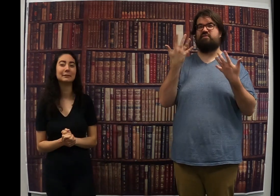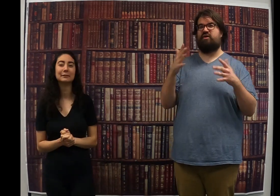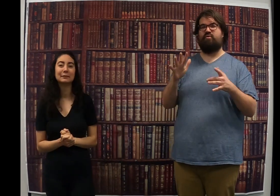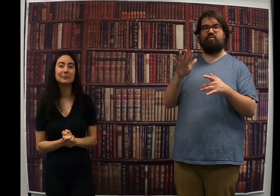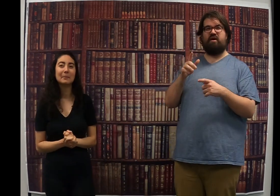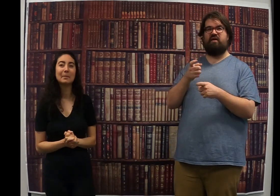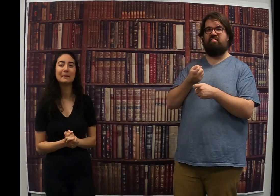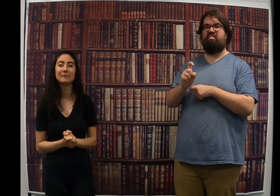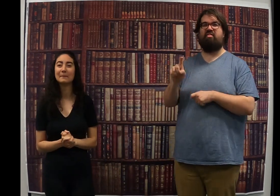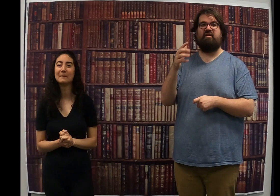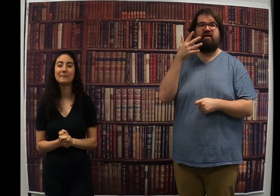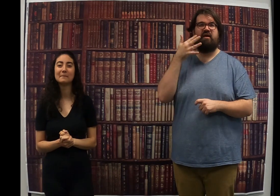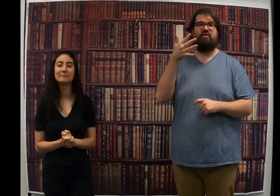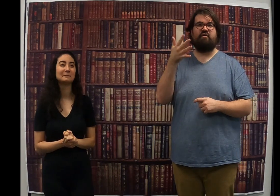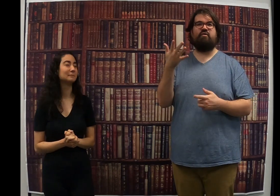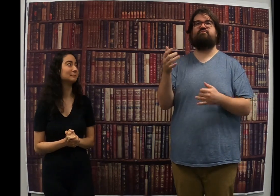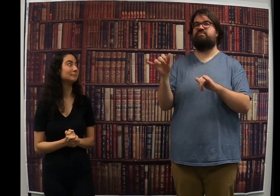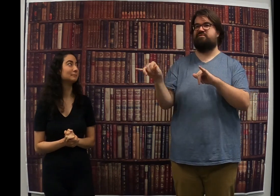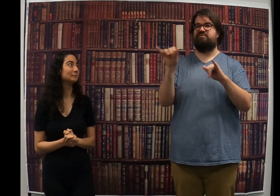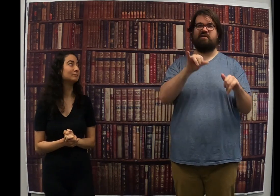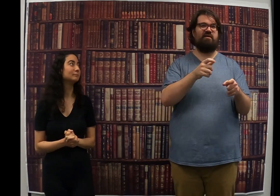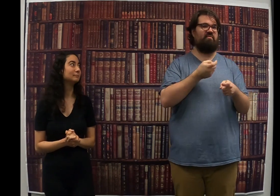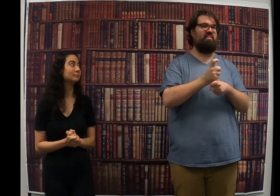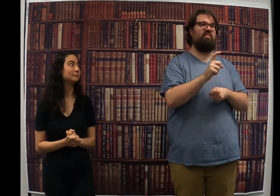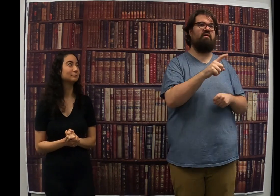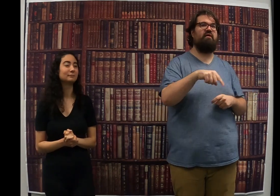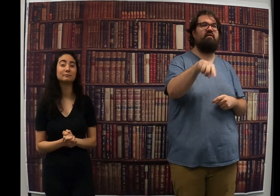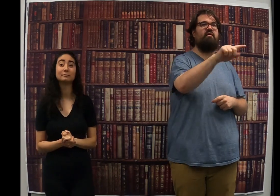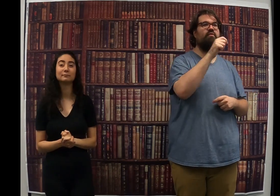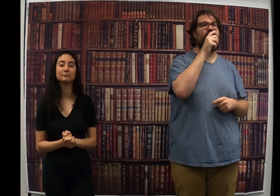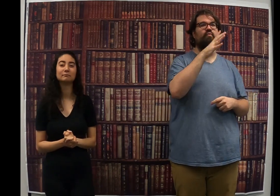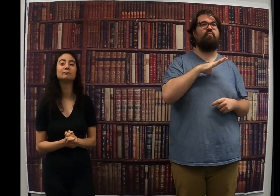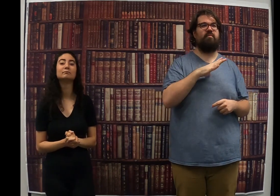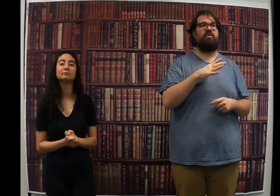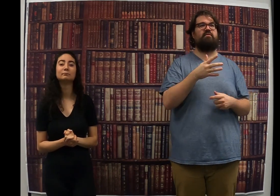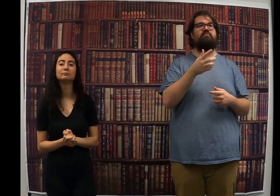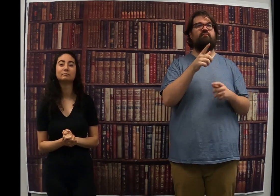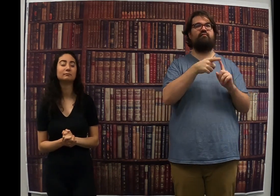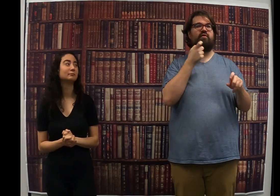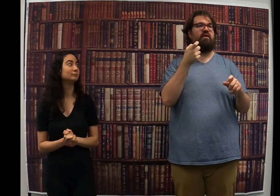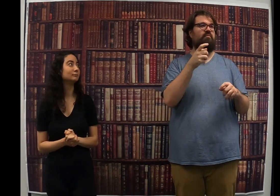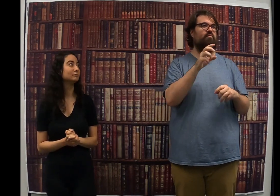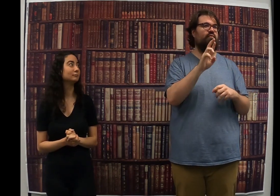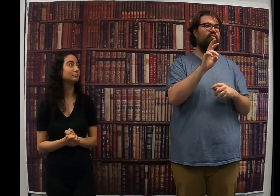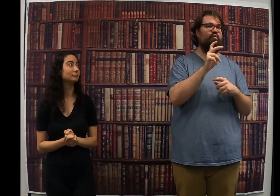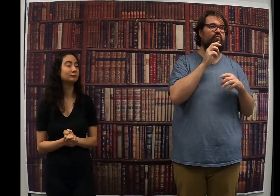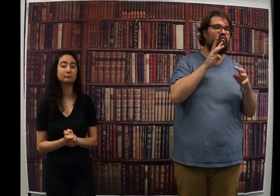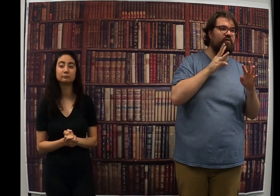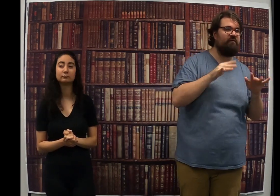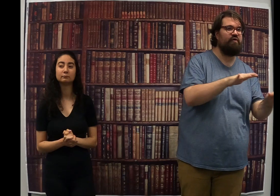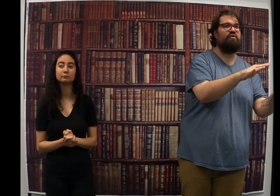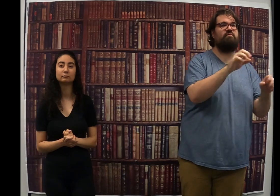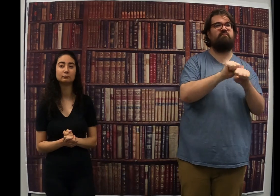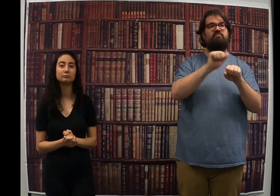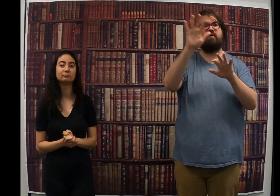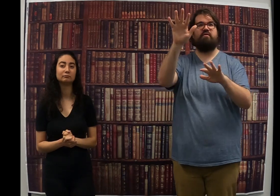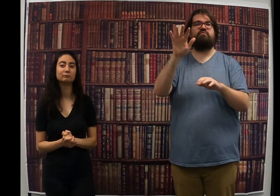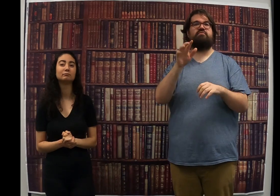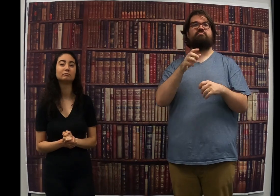As Narcissus had scorned Echo, so he had scorned the other nymphs of the rivers and mountains. So he had